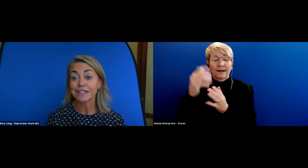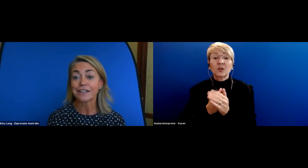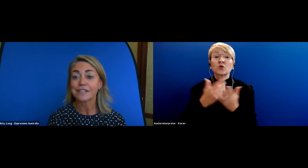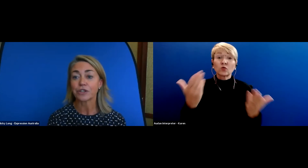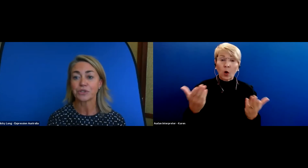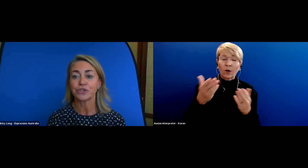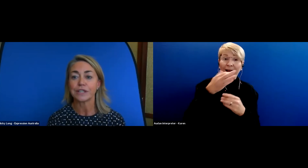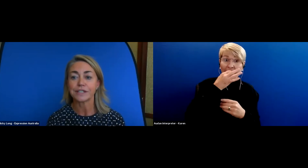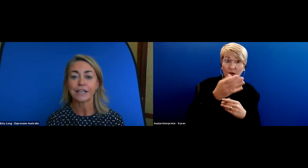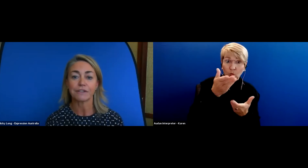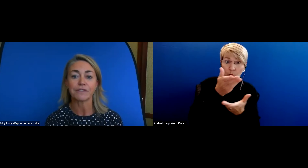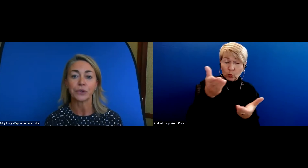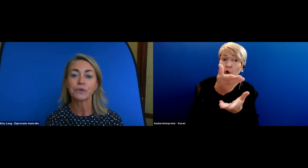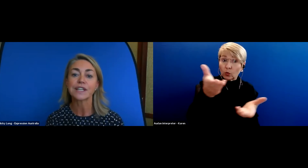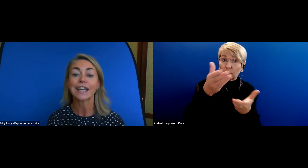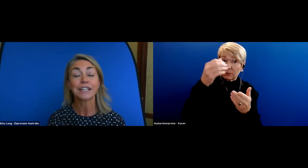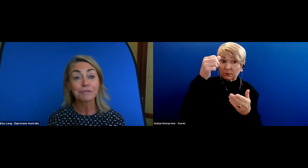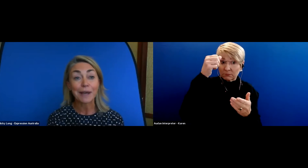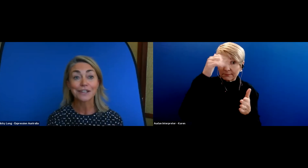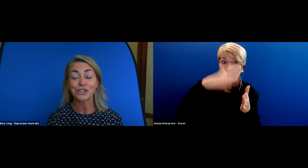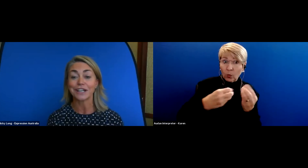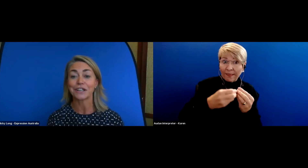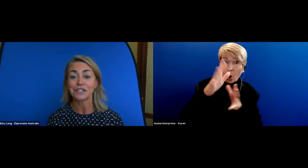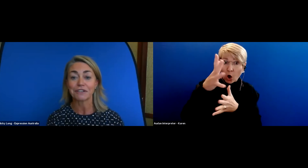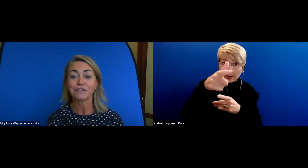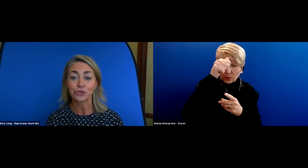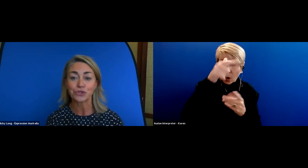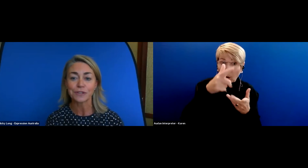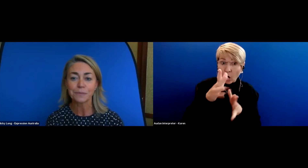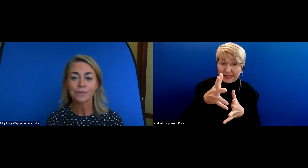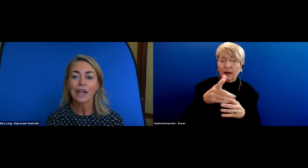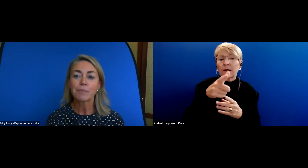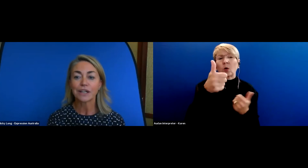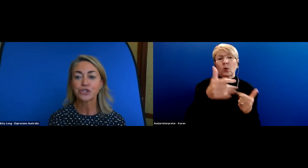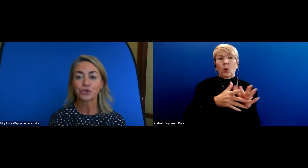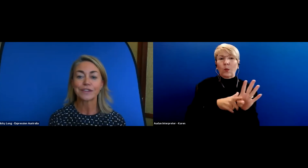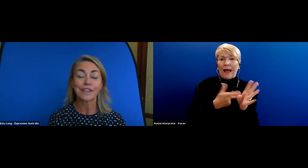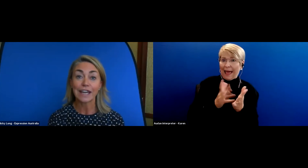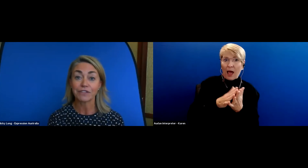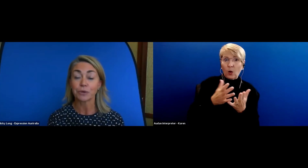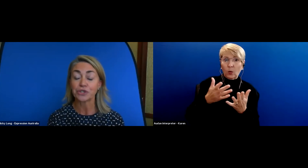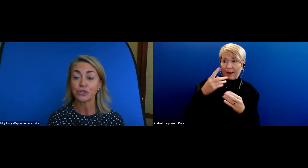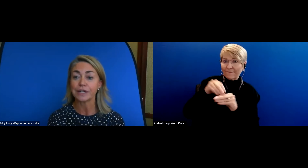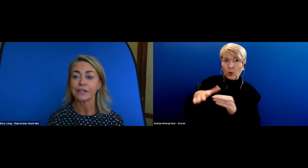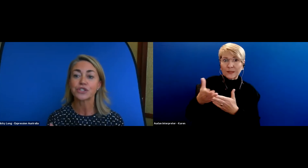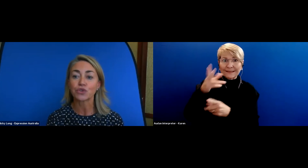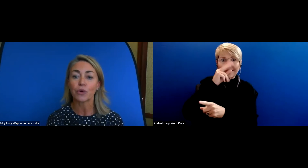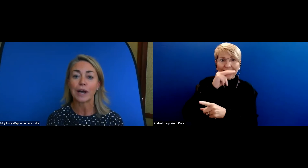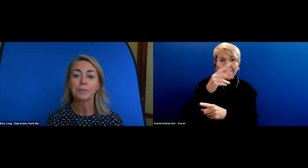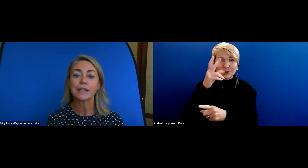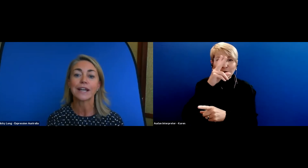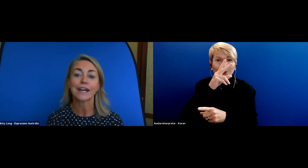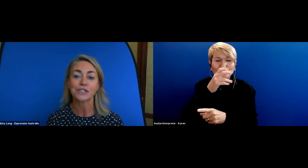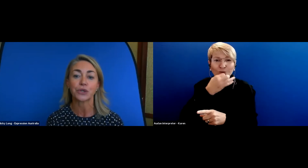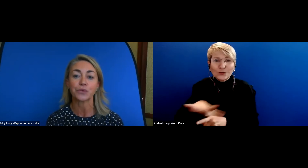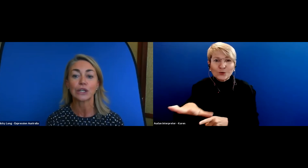is a fantastic opportunity to get involved and give back to young deaf children by ensuring they have the opportunity to grow